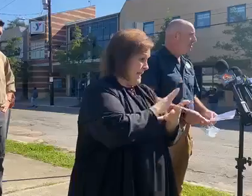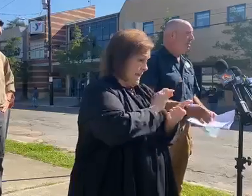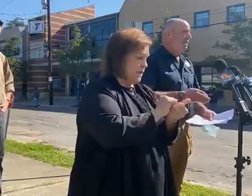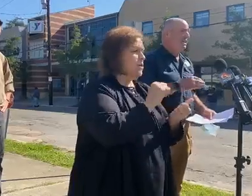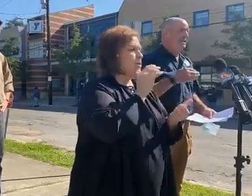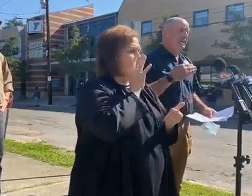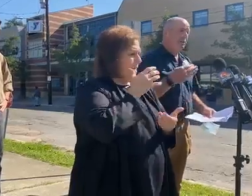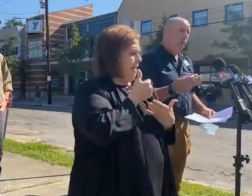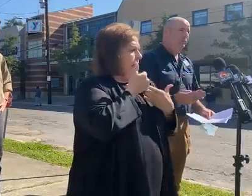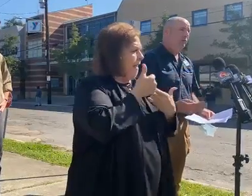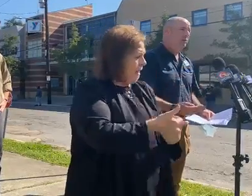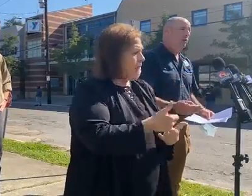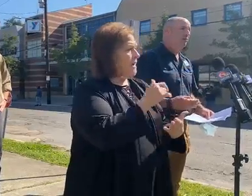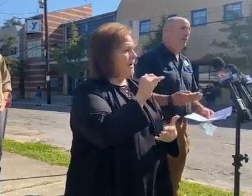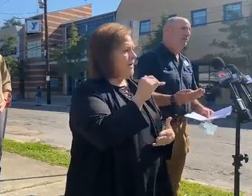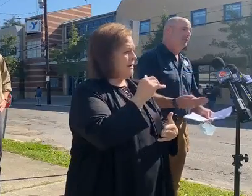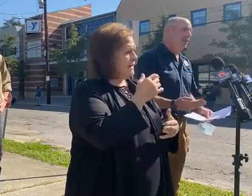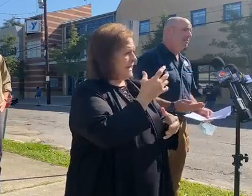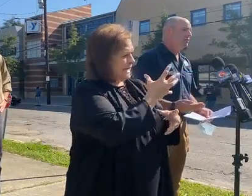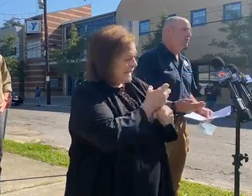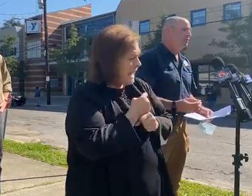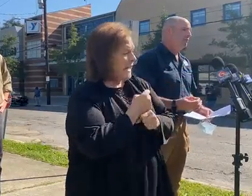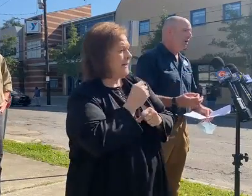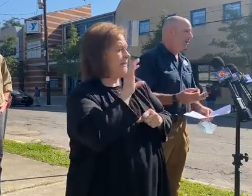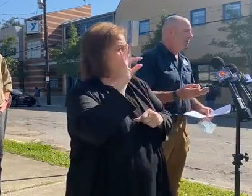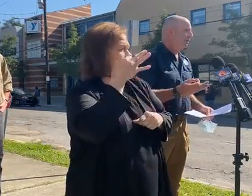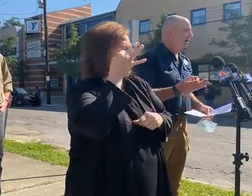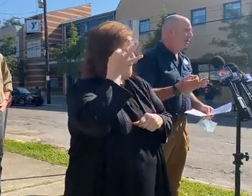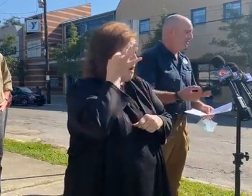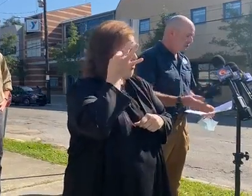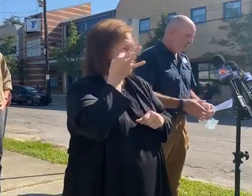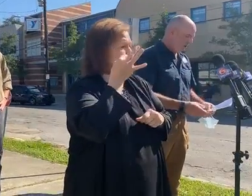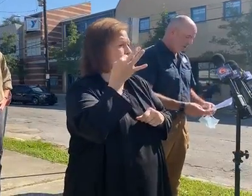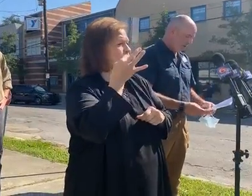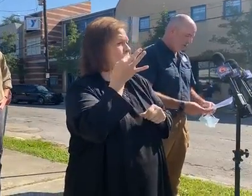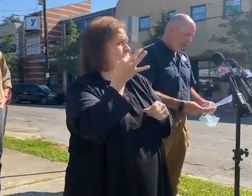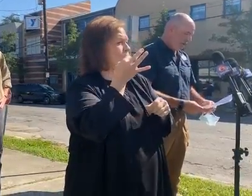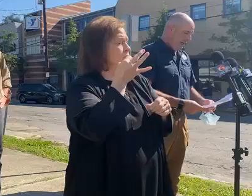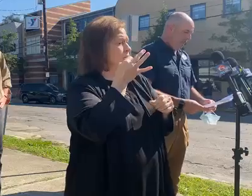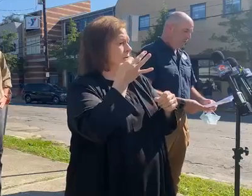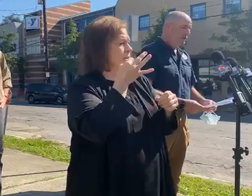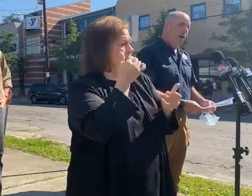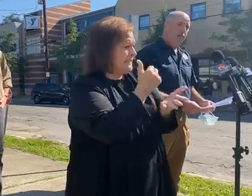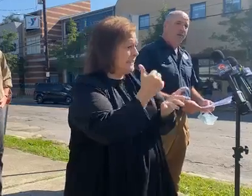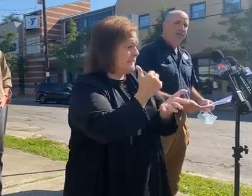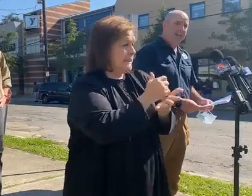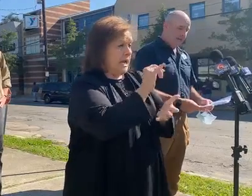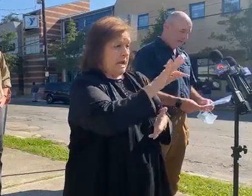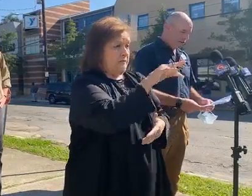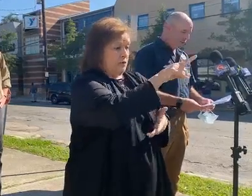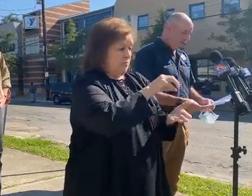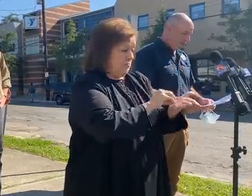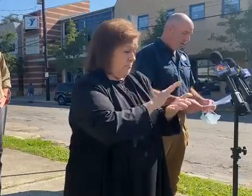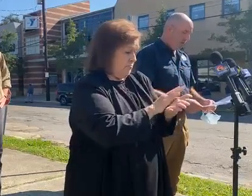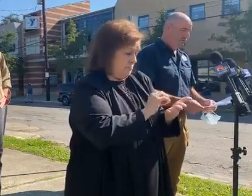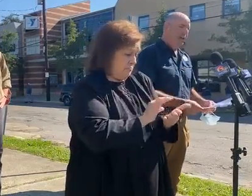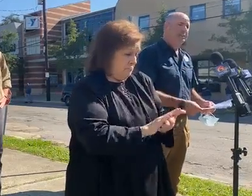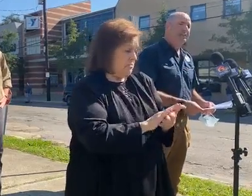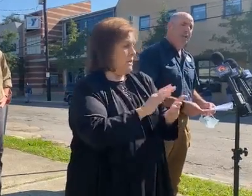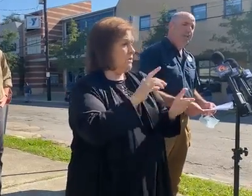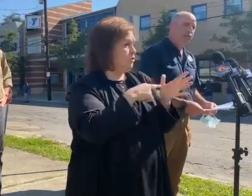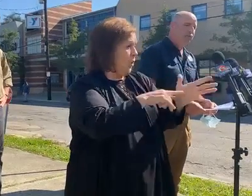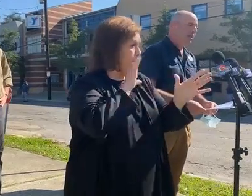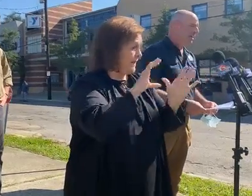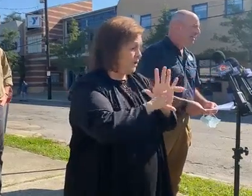help us in getting with the federal government and the state to develop individual assistance if you document that damage with photos